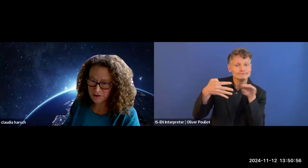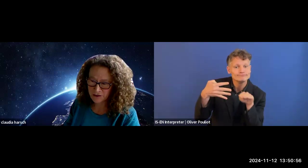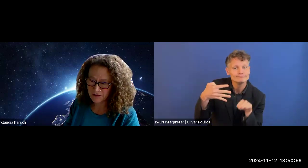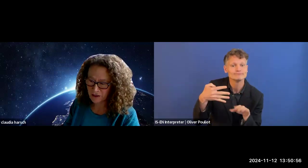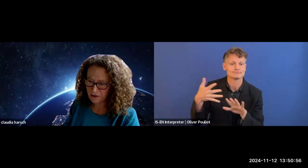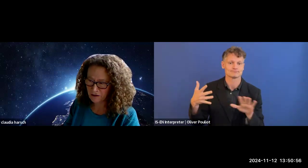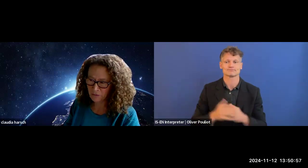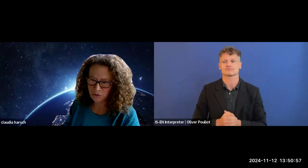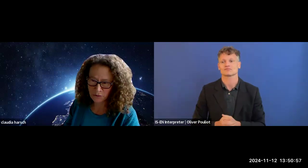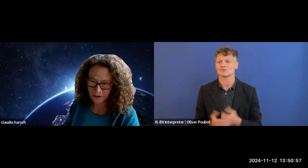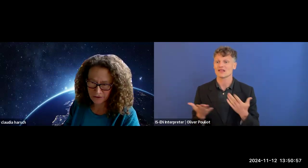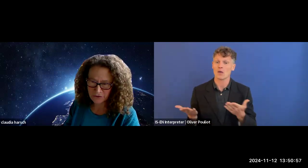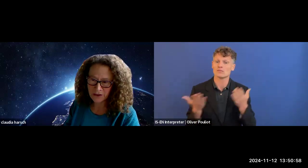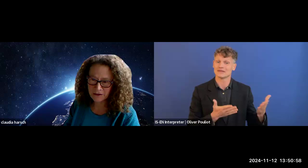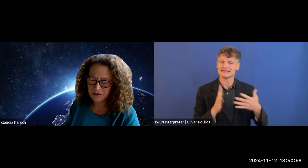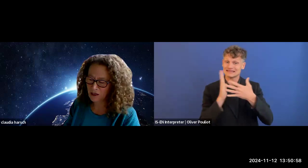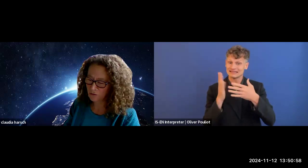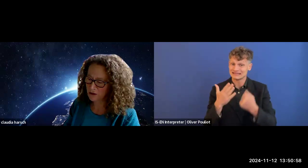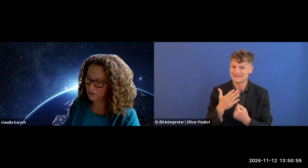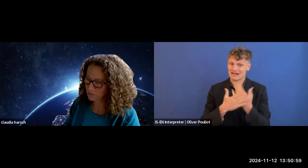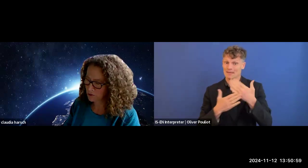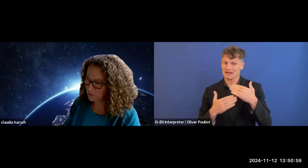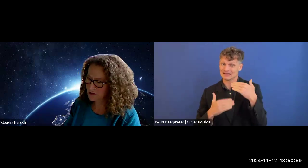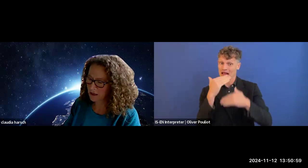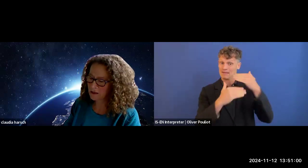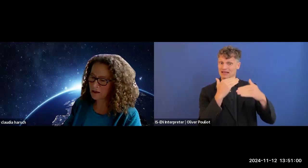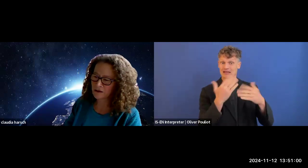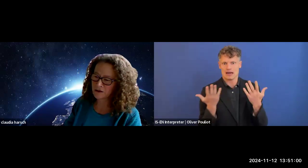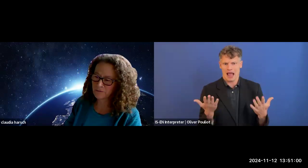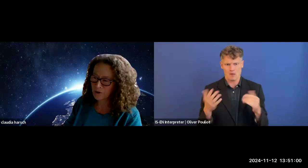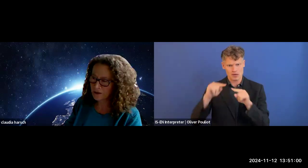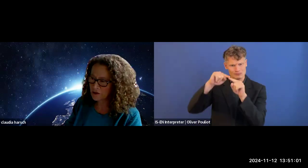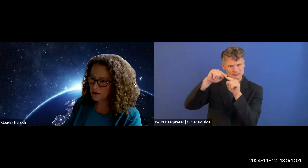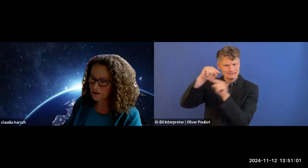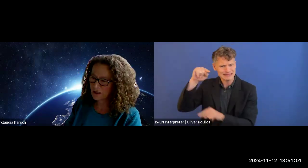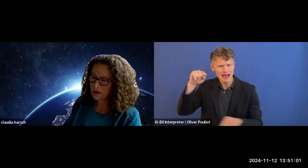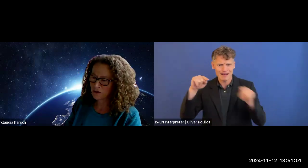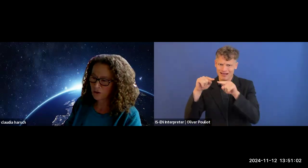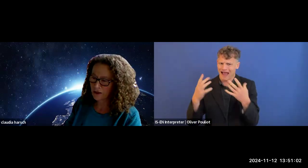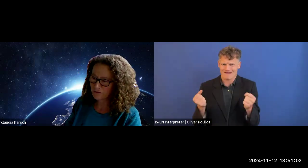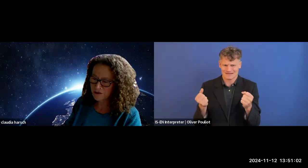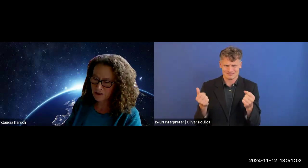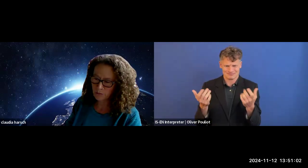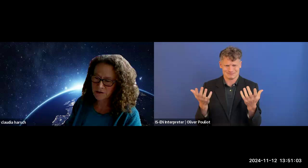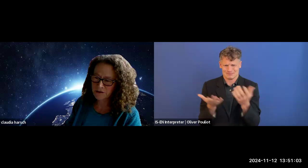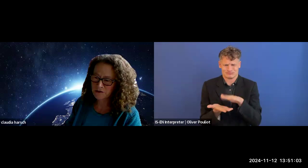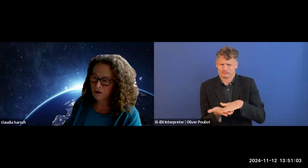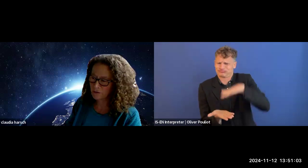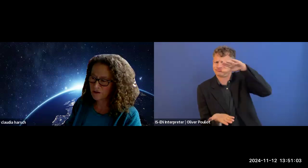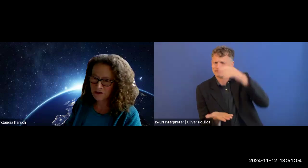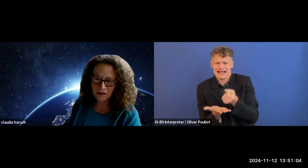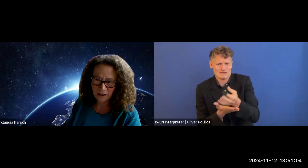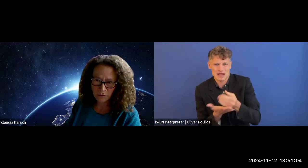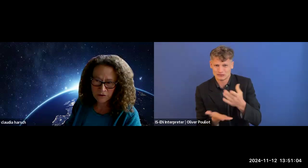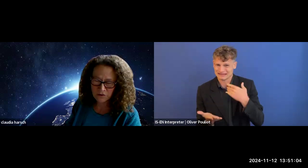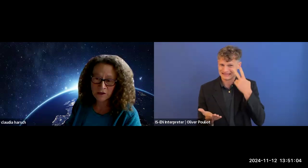on the testing cycle. I'm not going into that. That's out there on the ProSign pages, and every step is